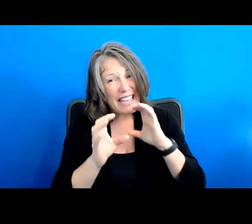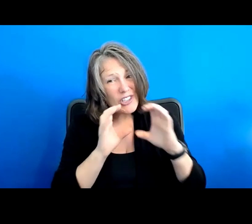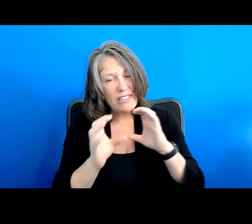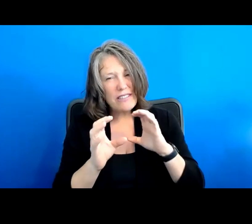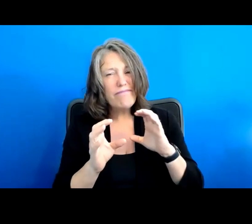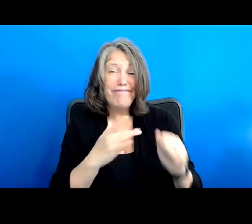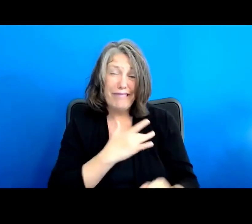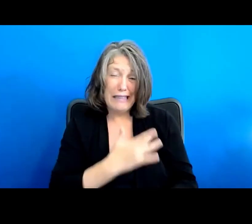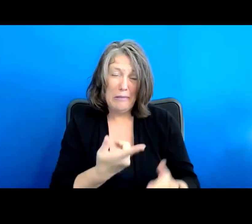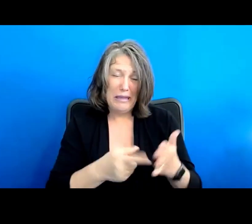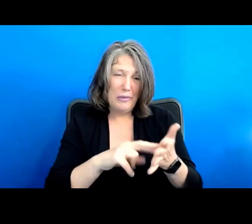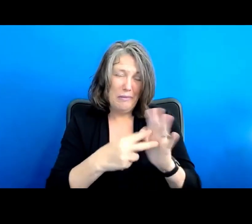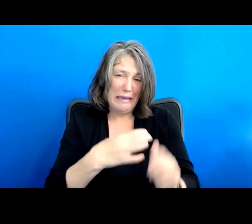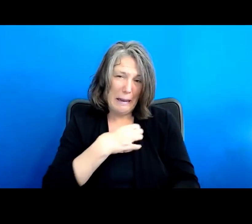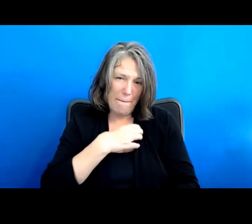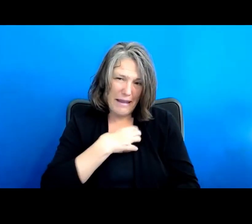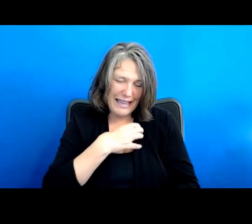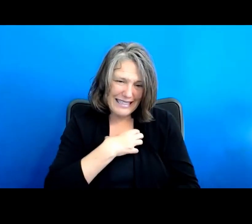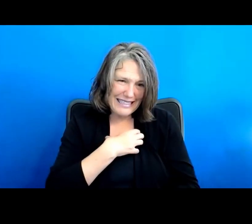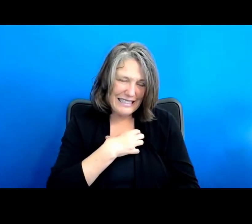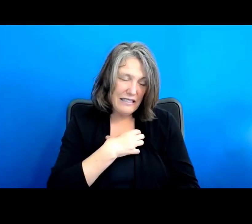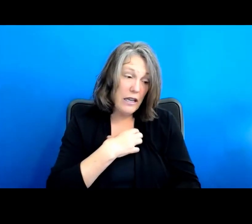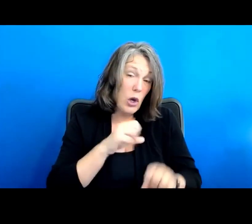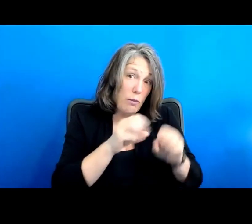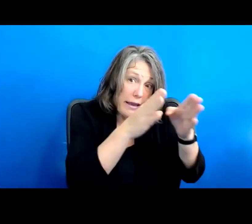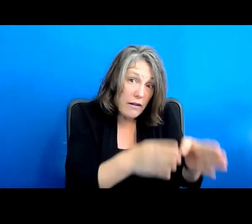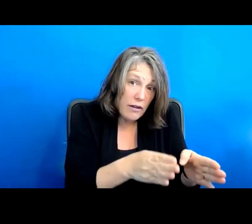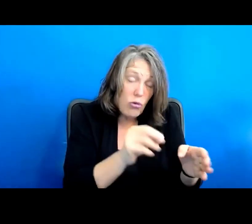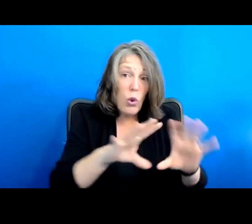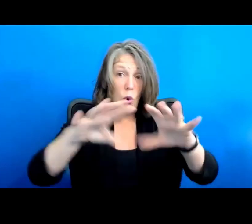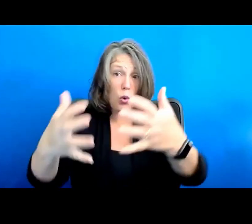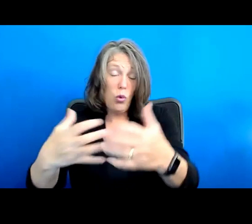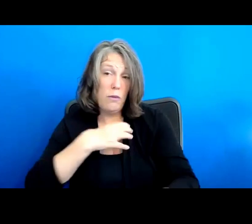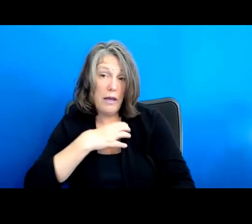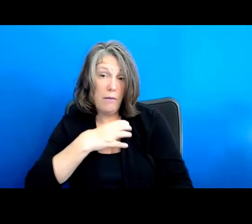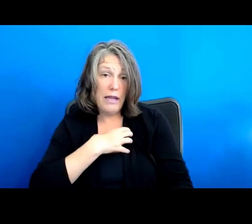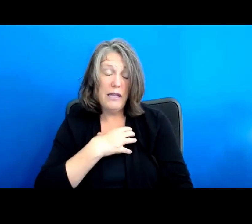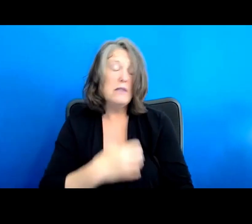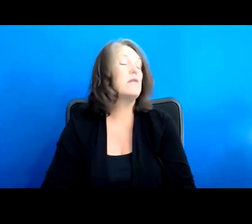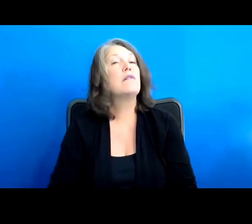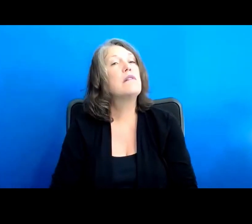complaints, either individual or group complaints. Very few